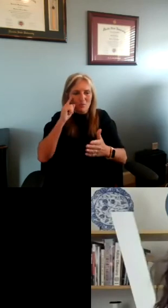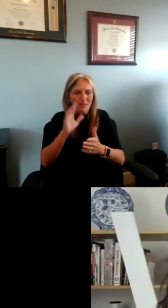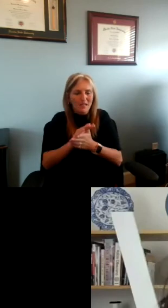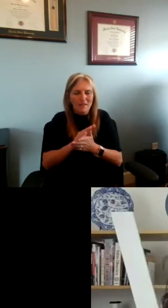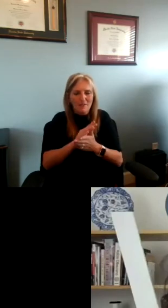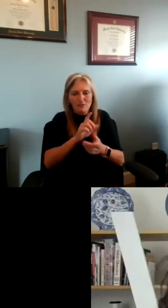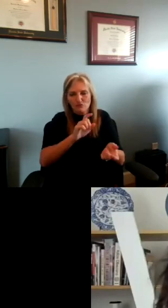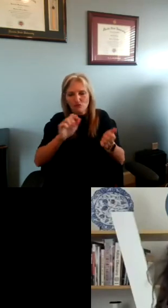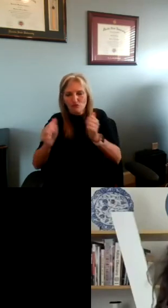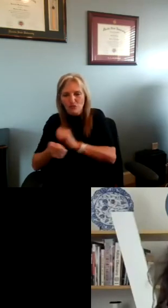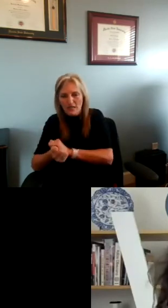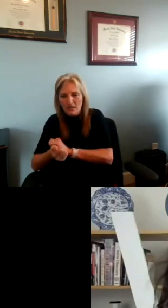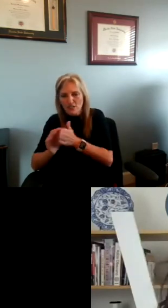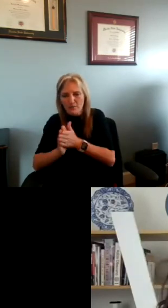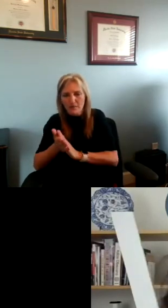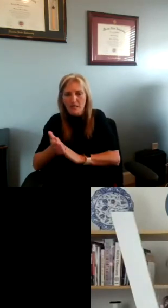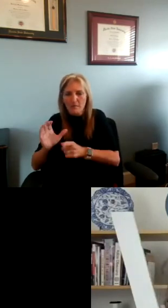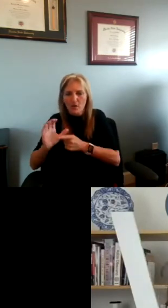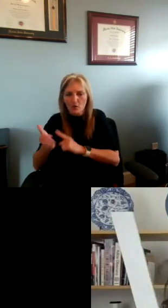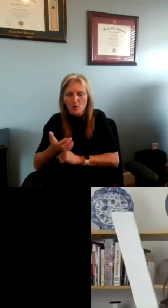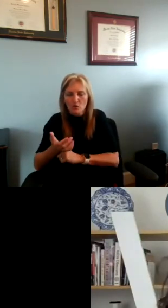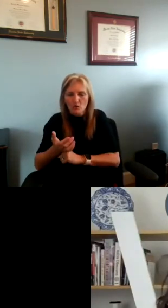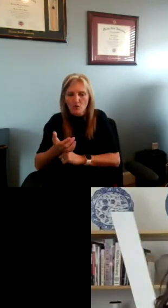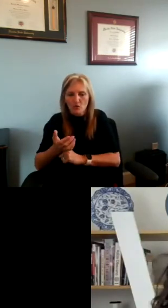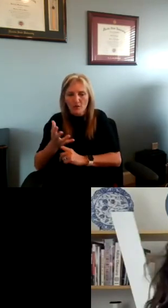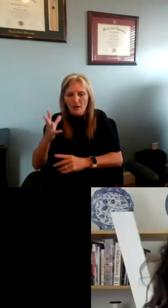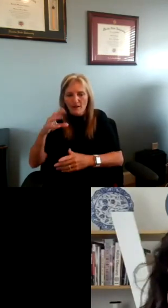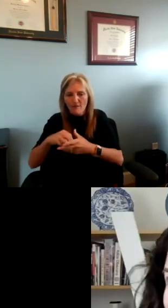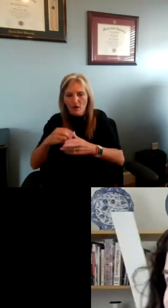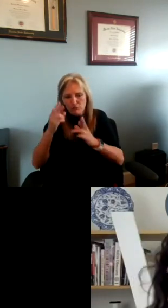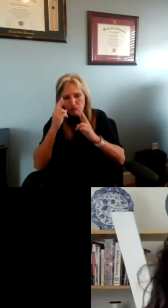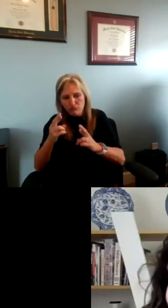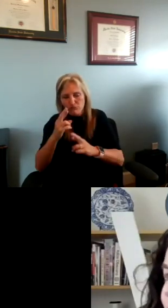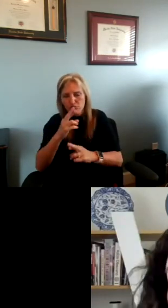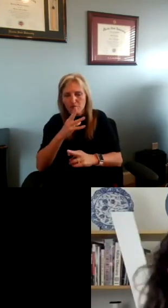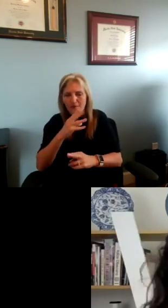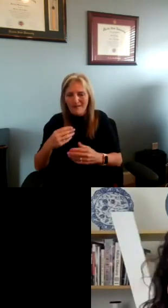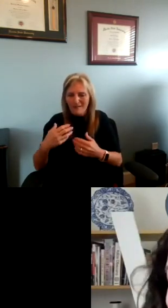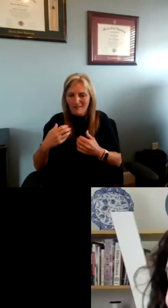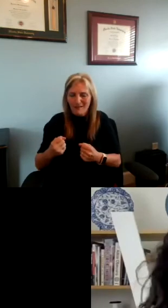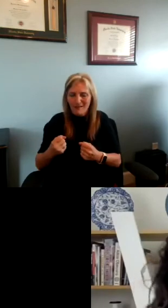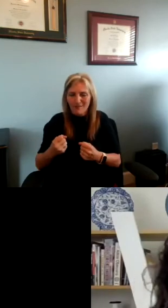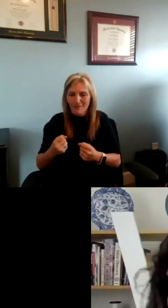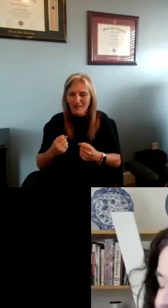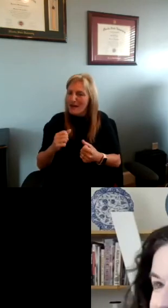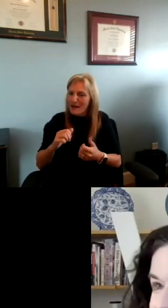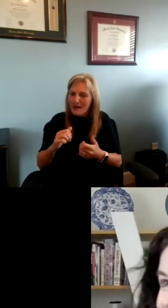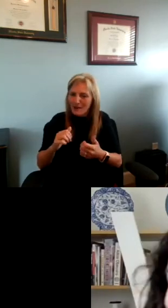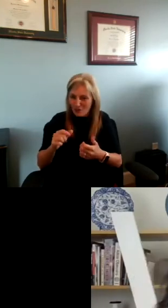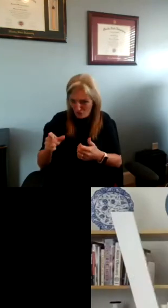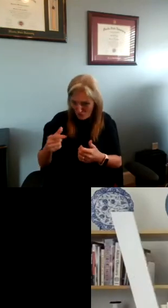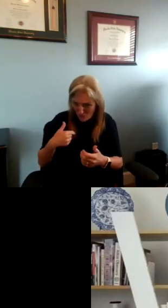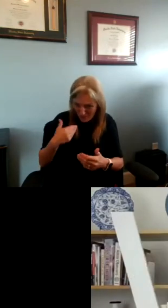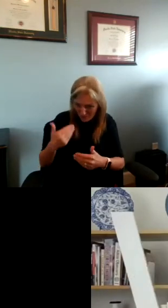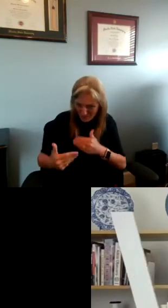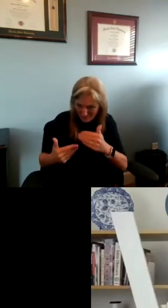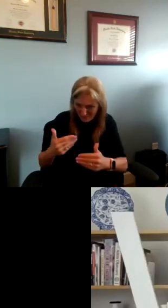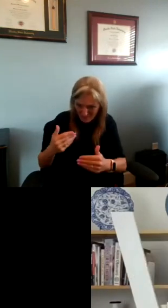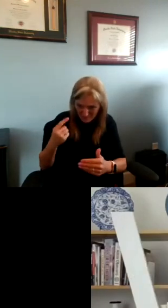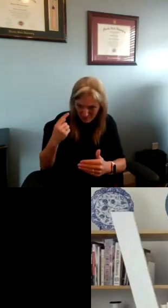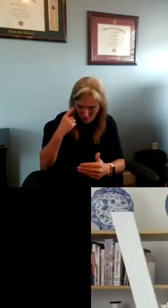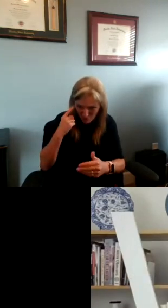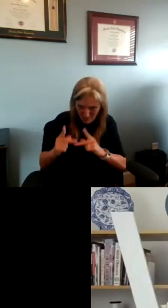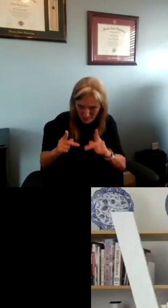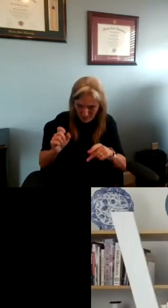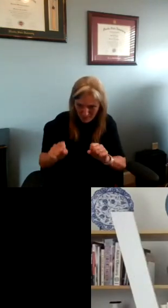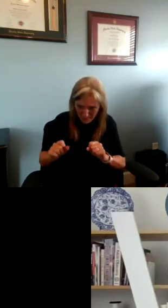supports wellness and human dignity for everyone involved? Do you have some first baby steps that folks can take? Well, you